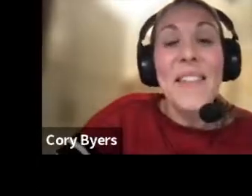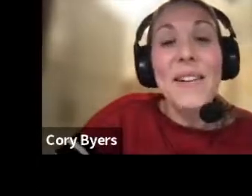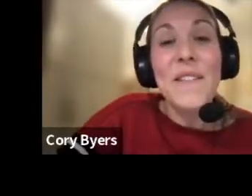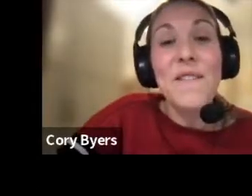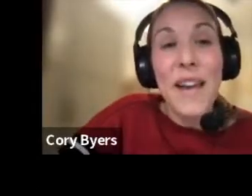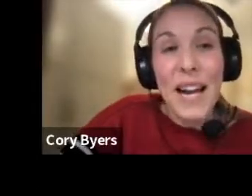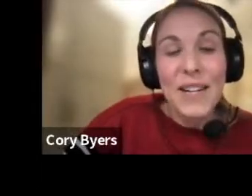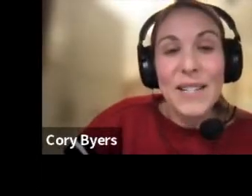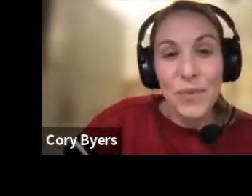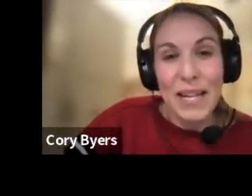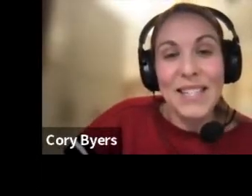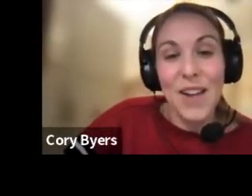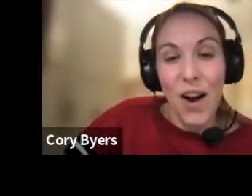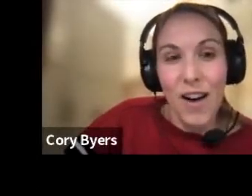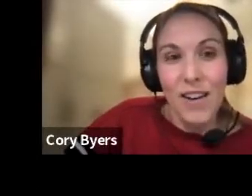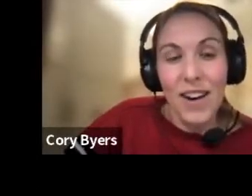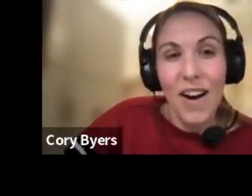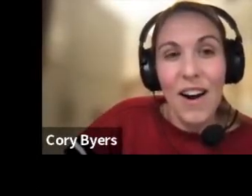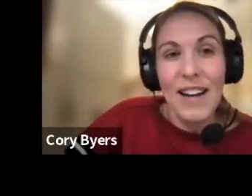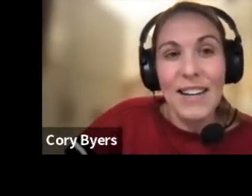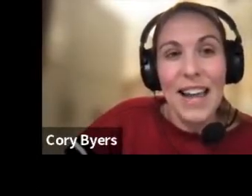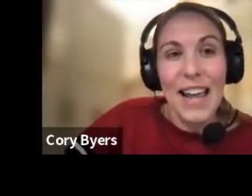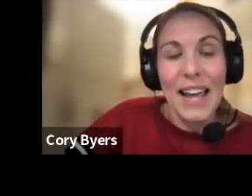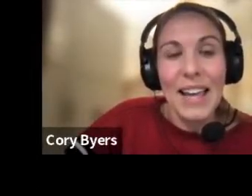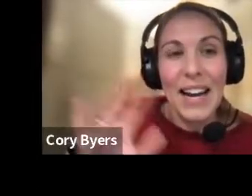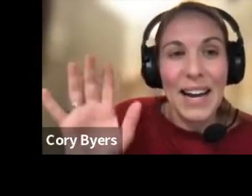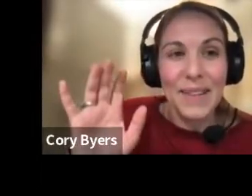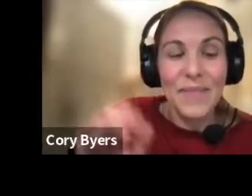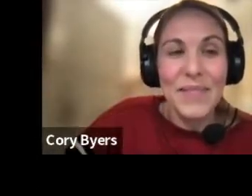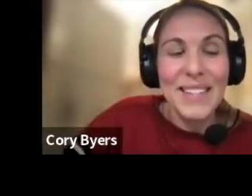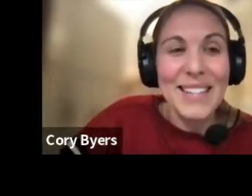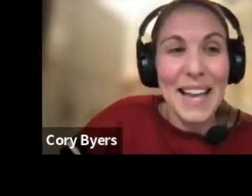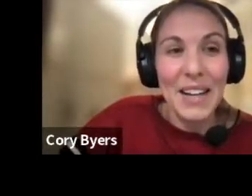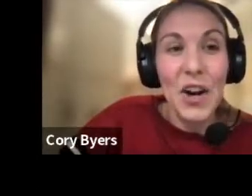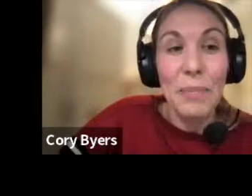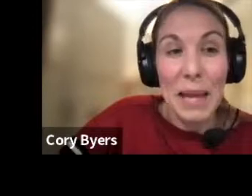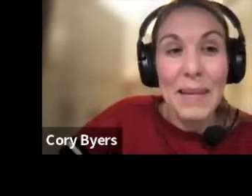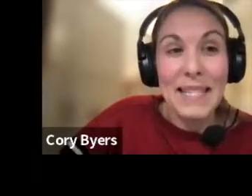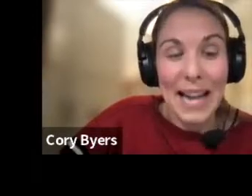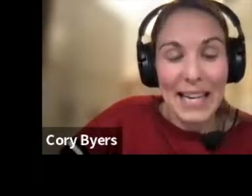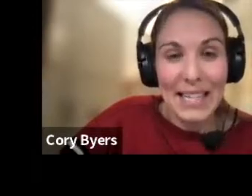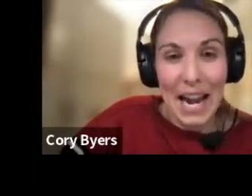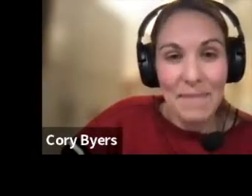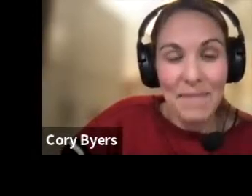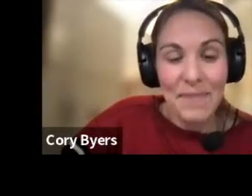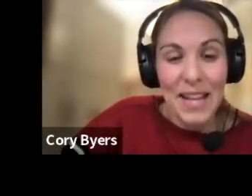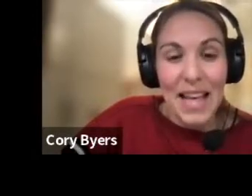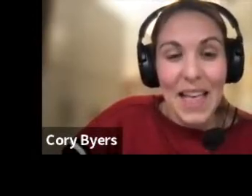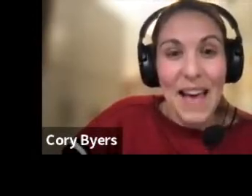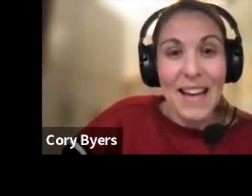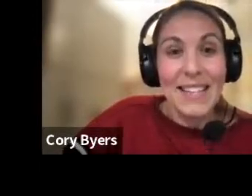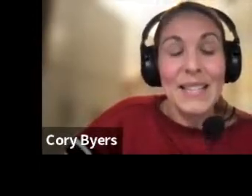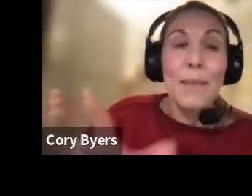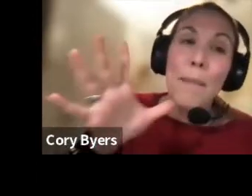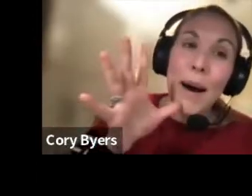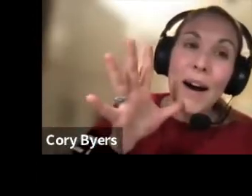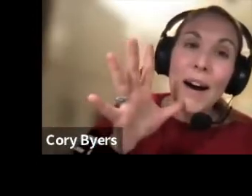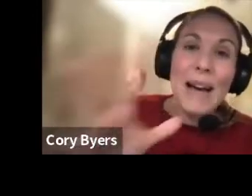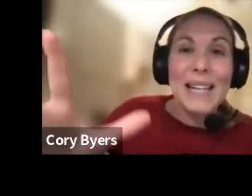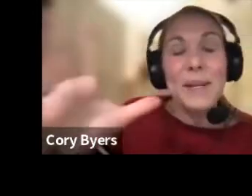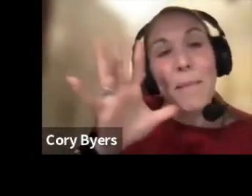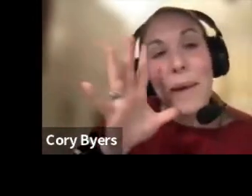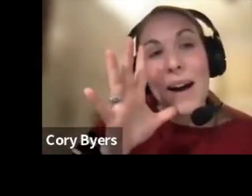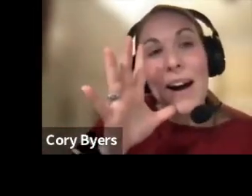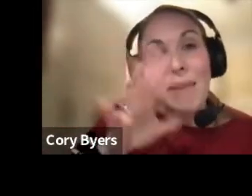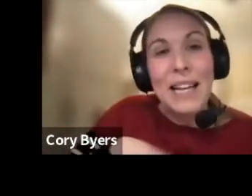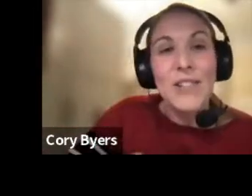And there is a very sweet song on a set called Baby Signing Time that says, mom